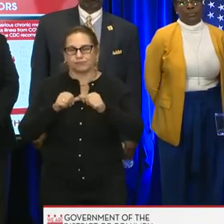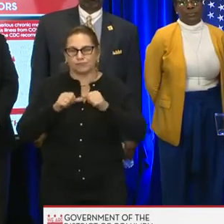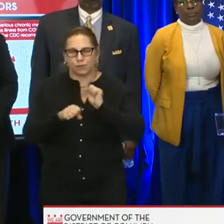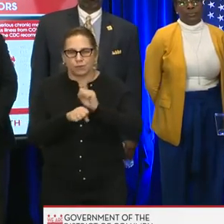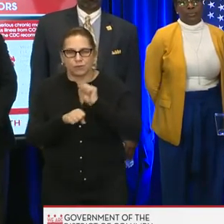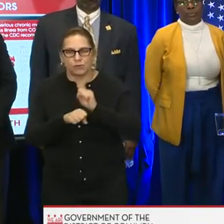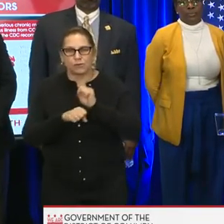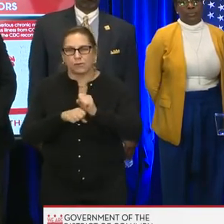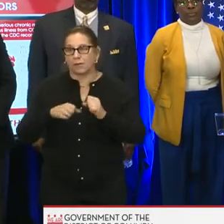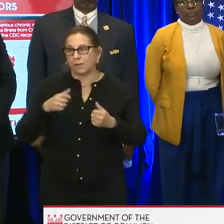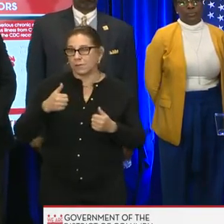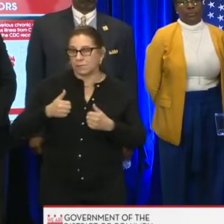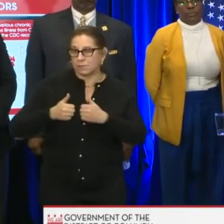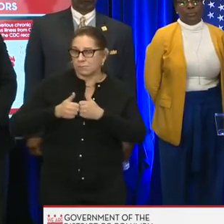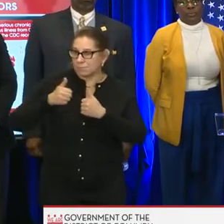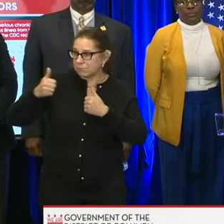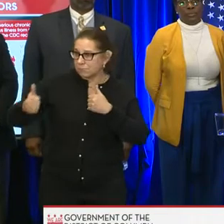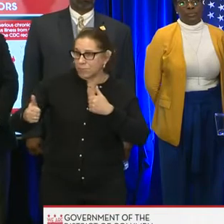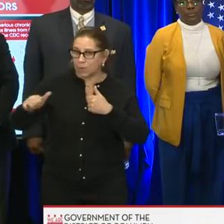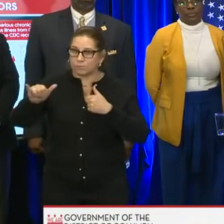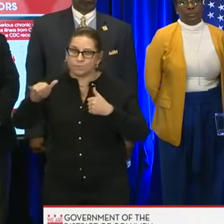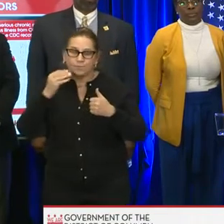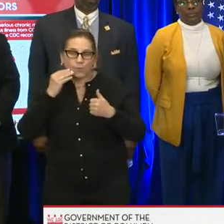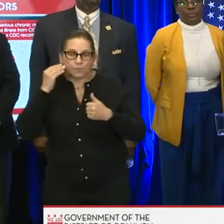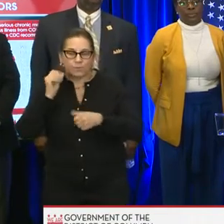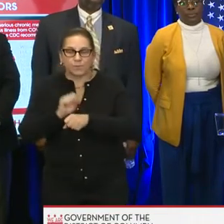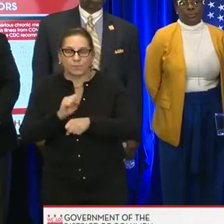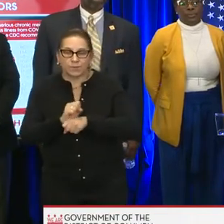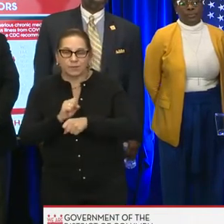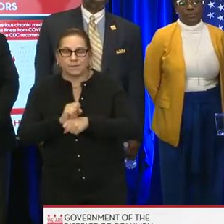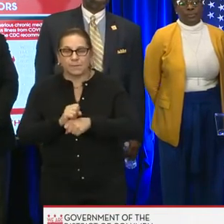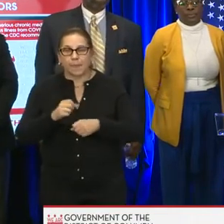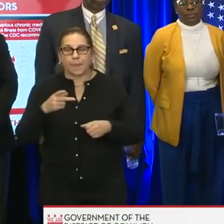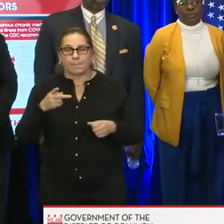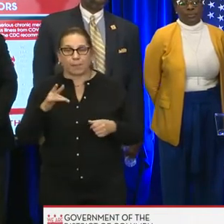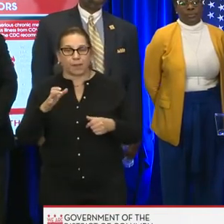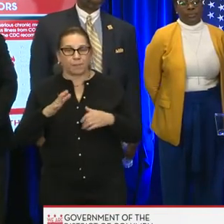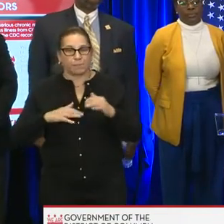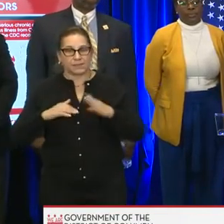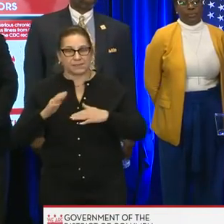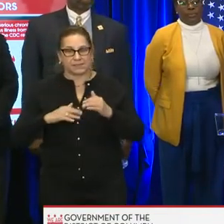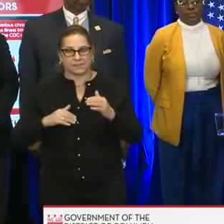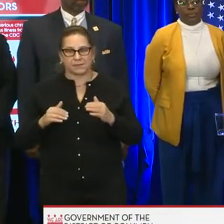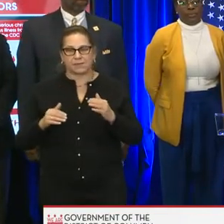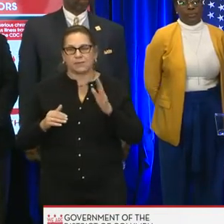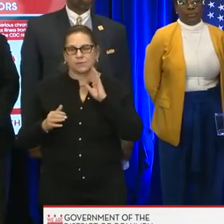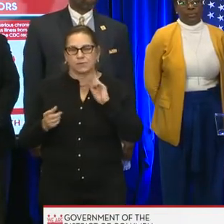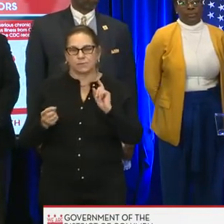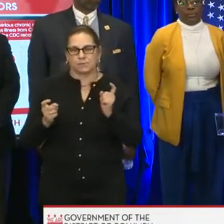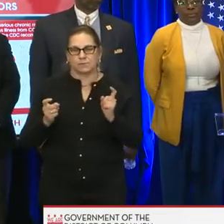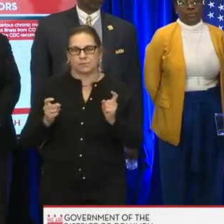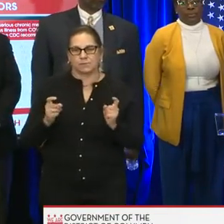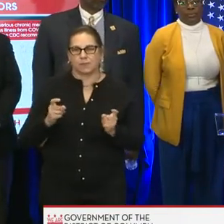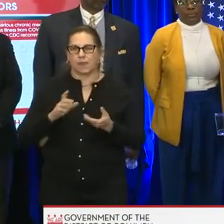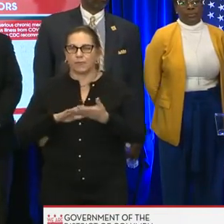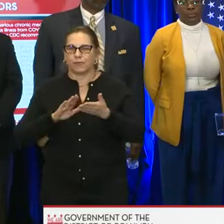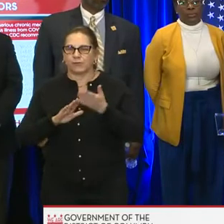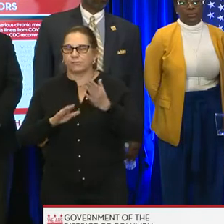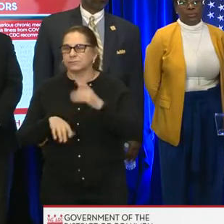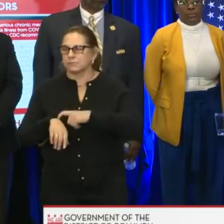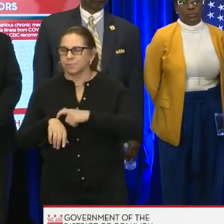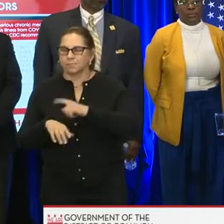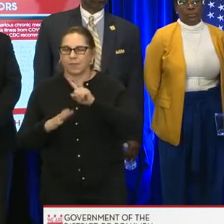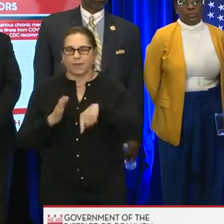others will continue to be performed at public buildings, but under modified operations. We also announced this